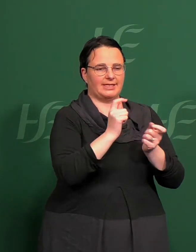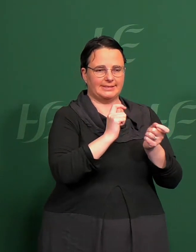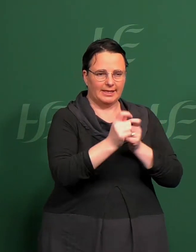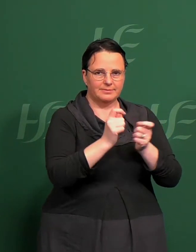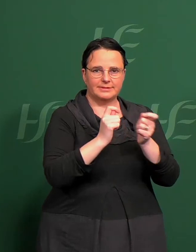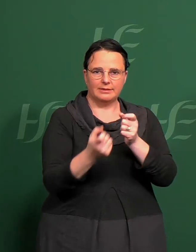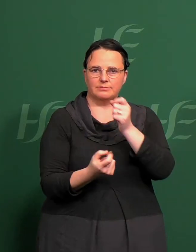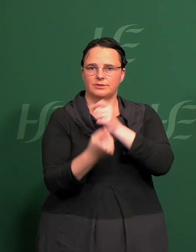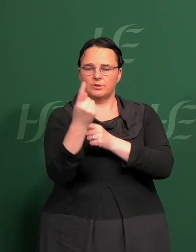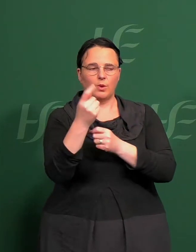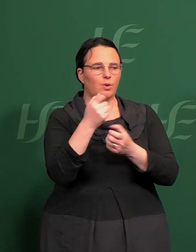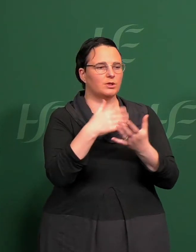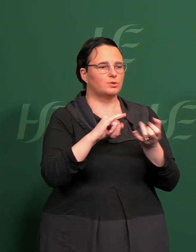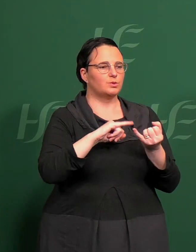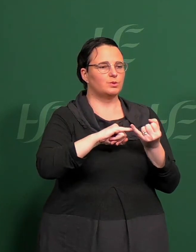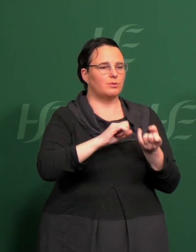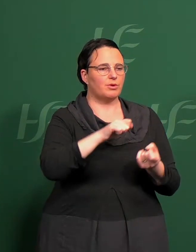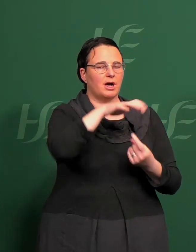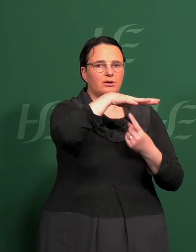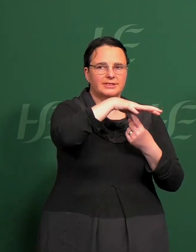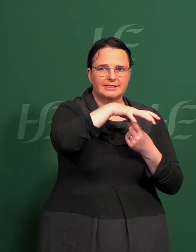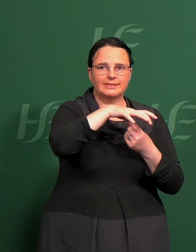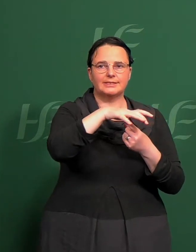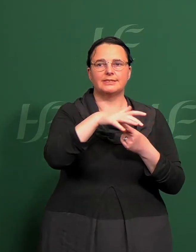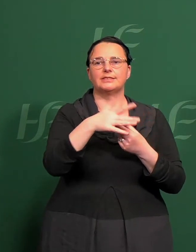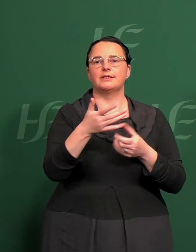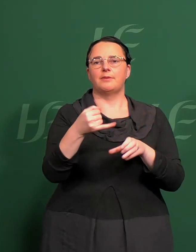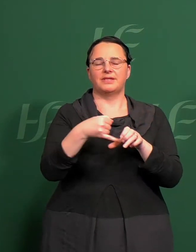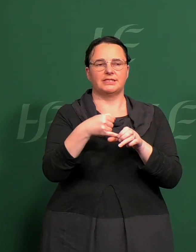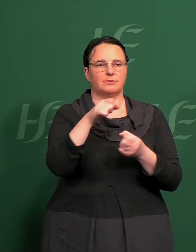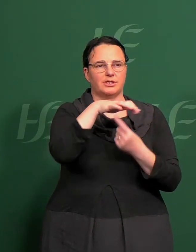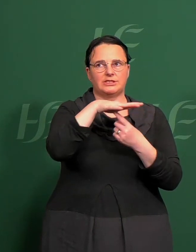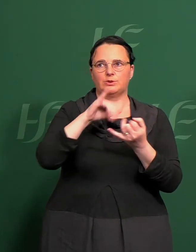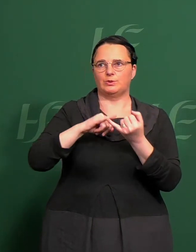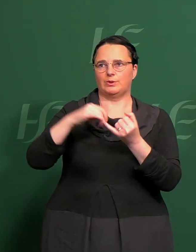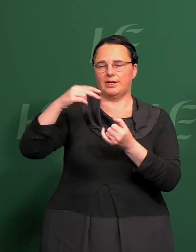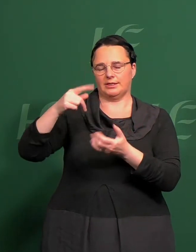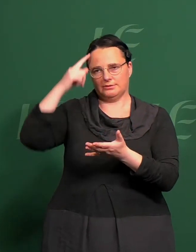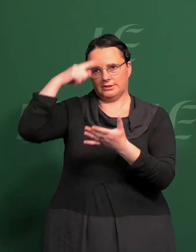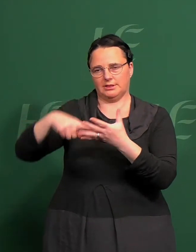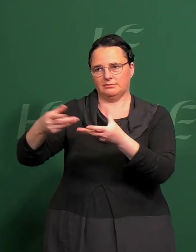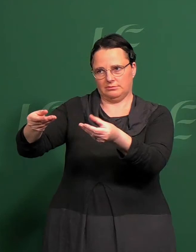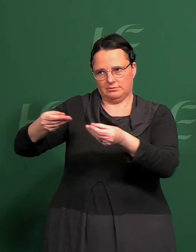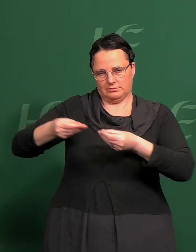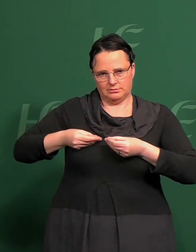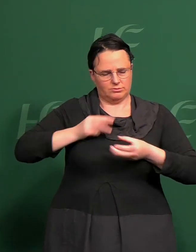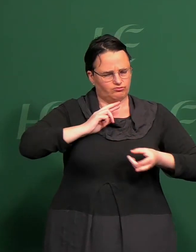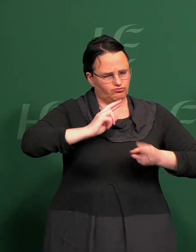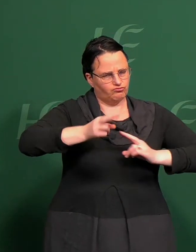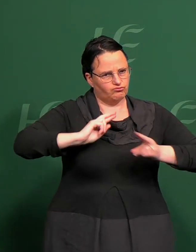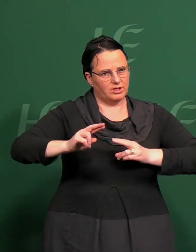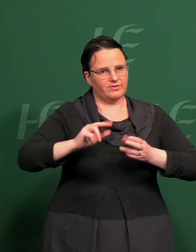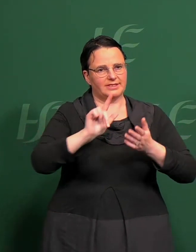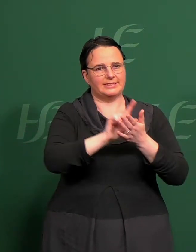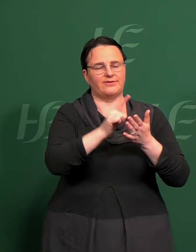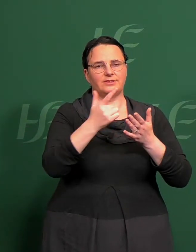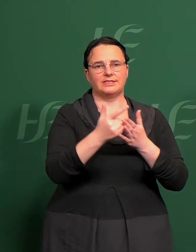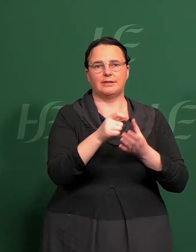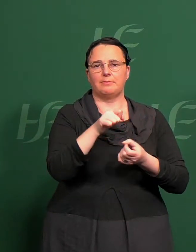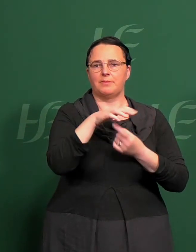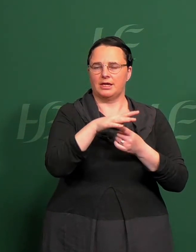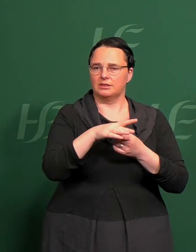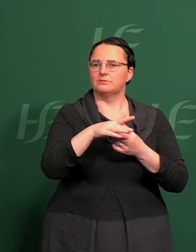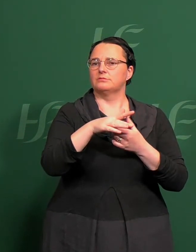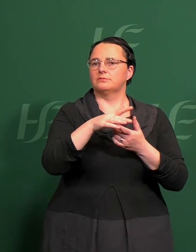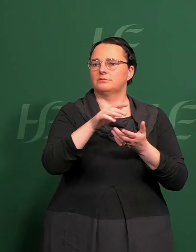terms of prioritisation, our clinical priorities set by NIAC in a very responsive way. We've had 17 major releases